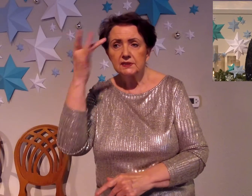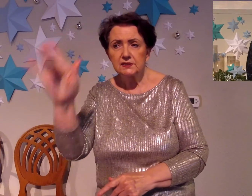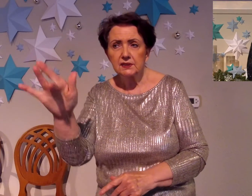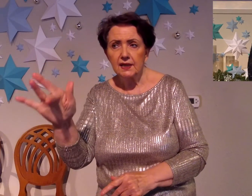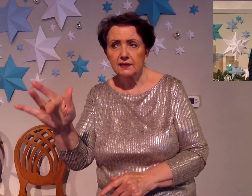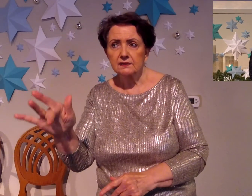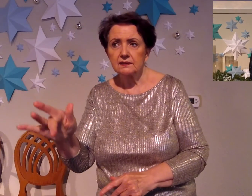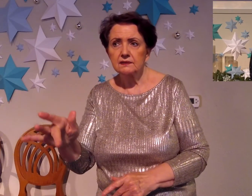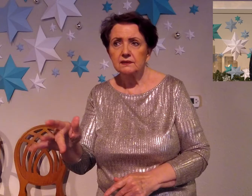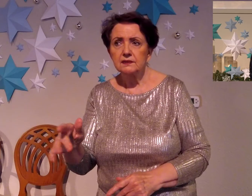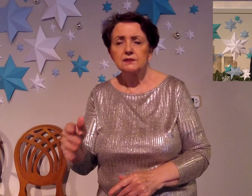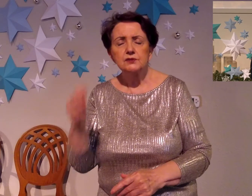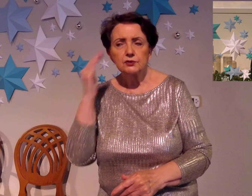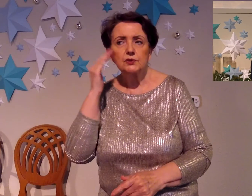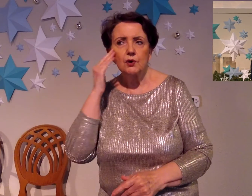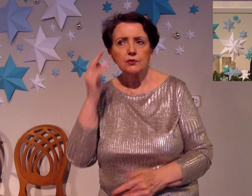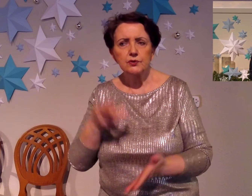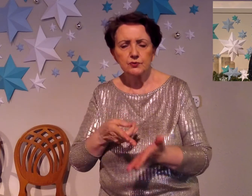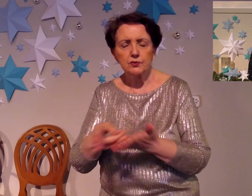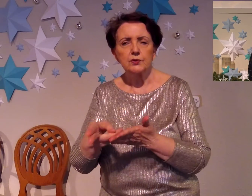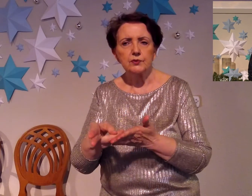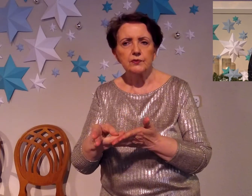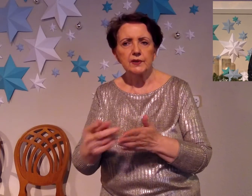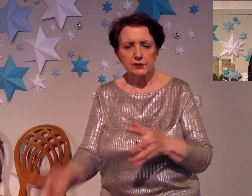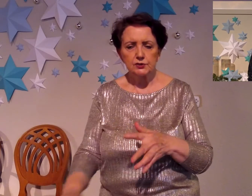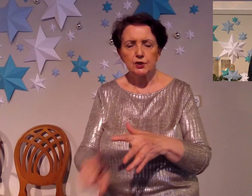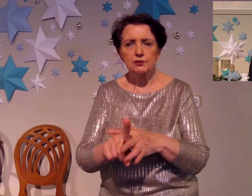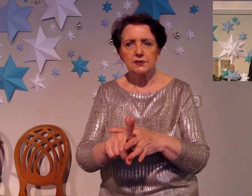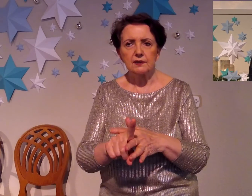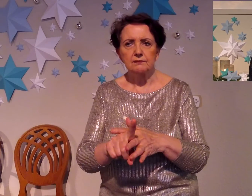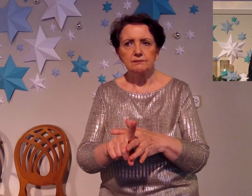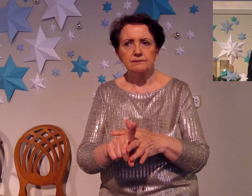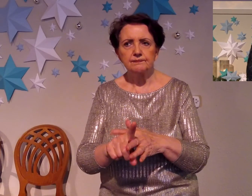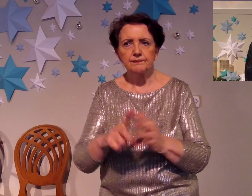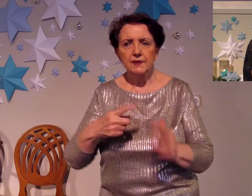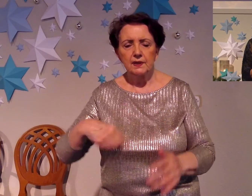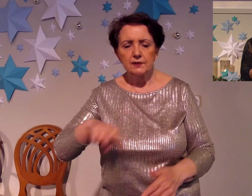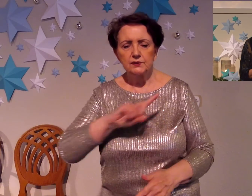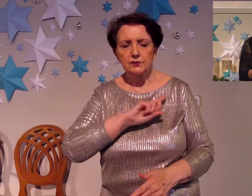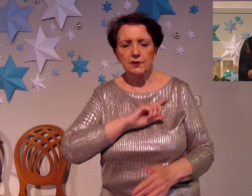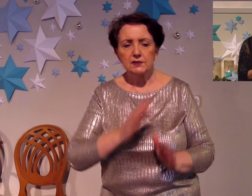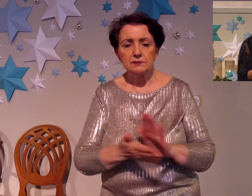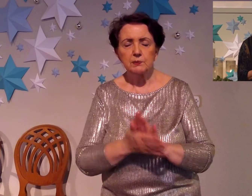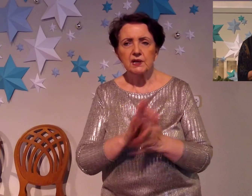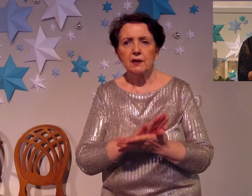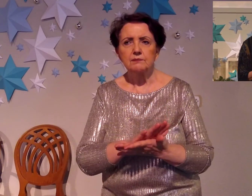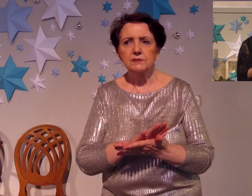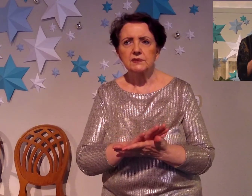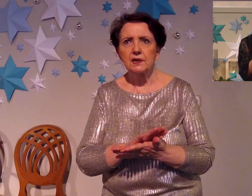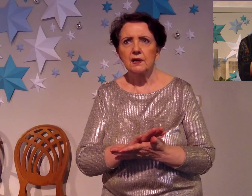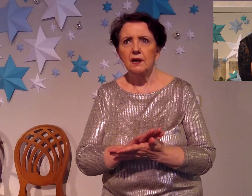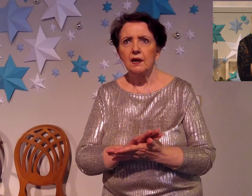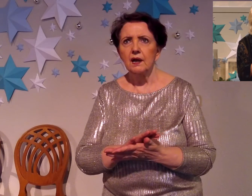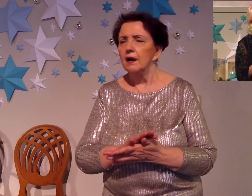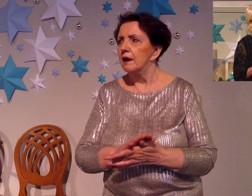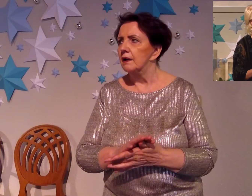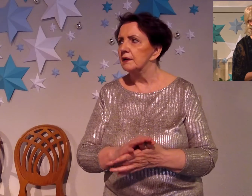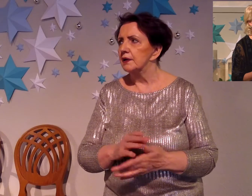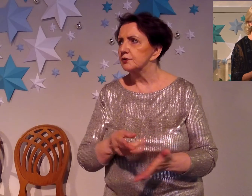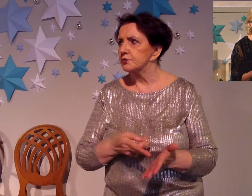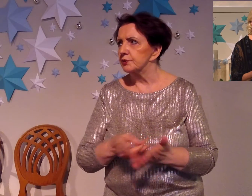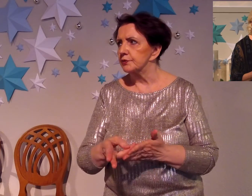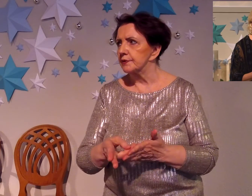truth, it comes out, and to us becomes our God. It is